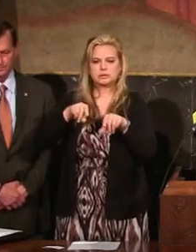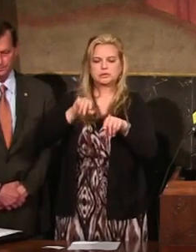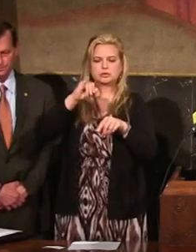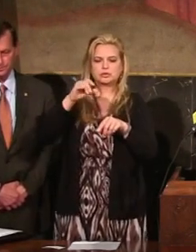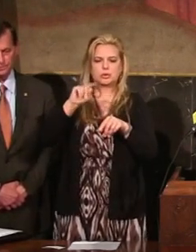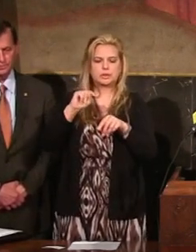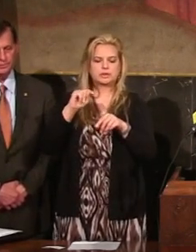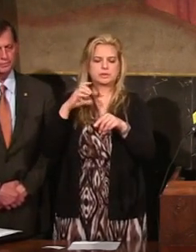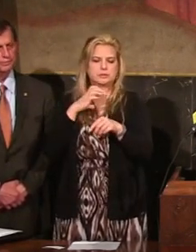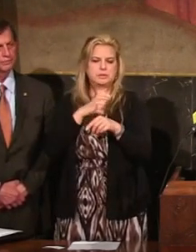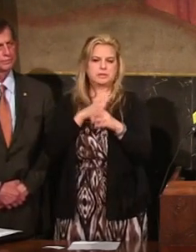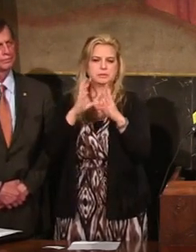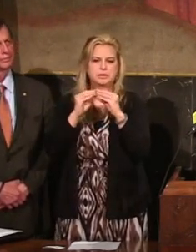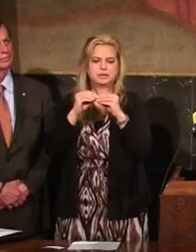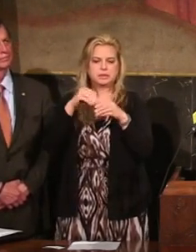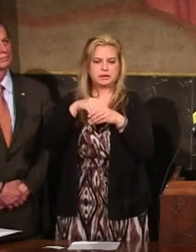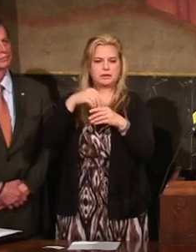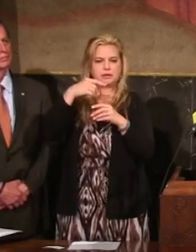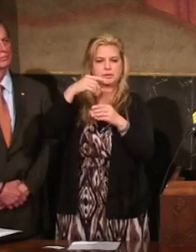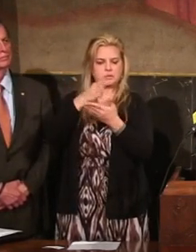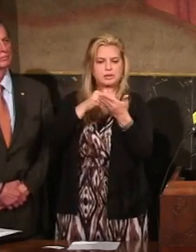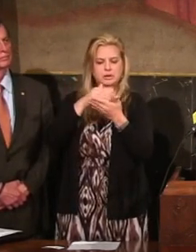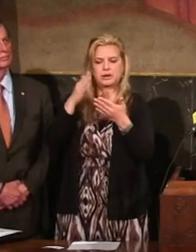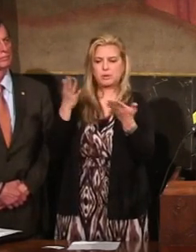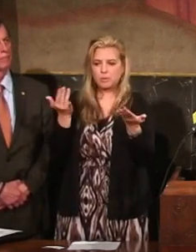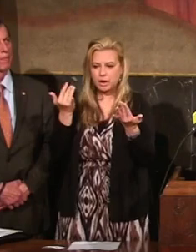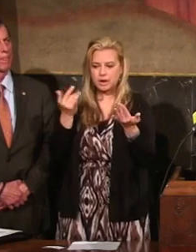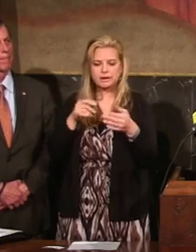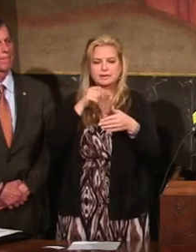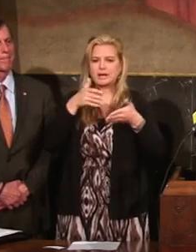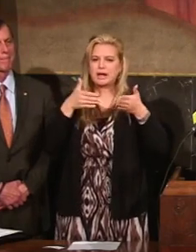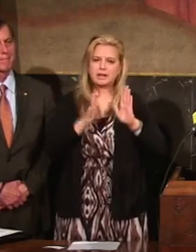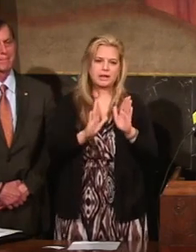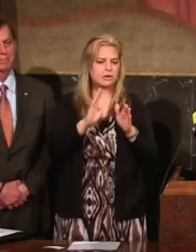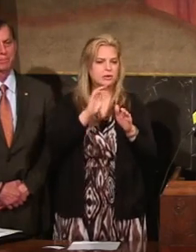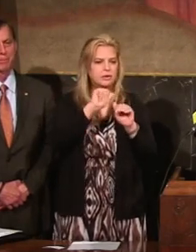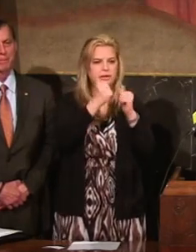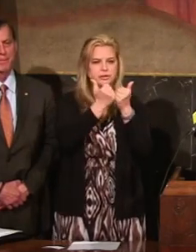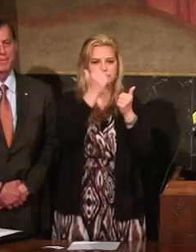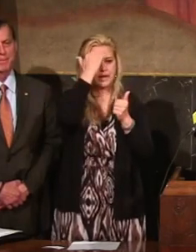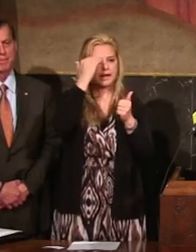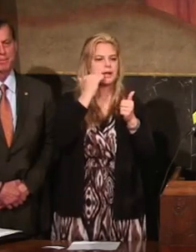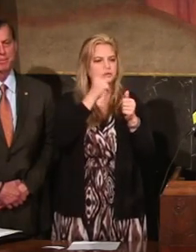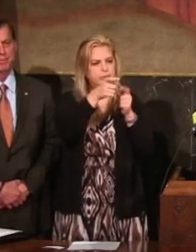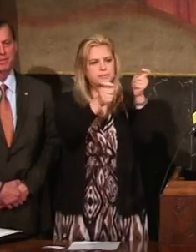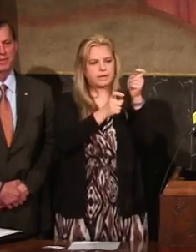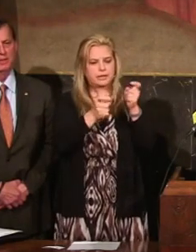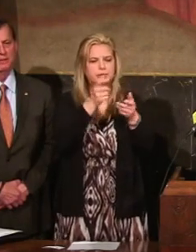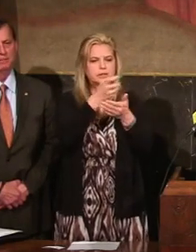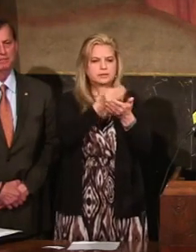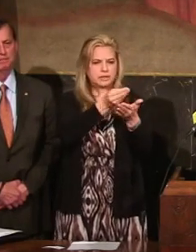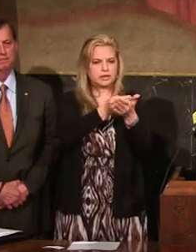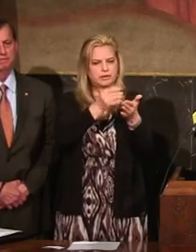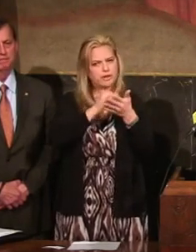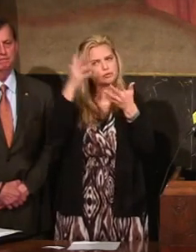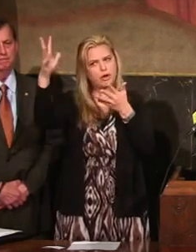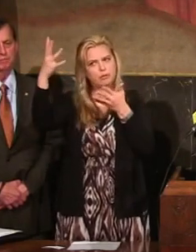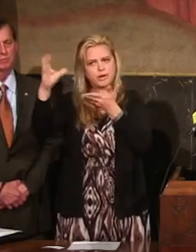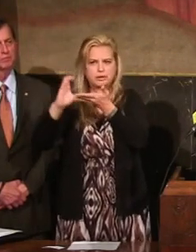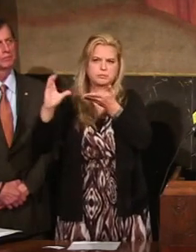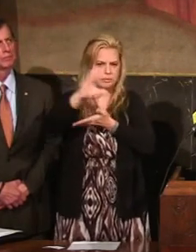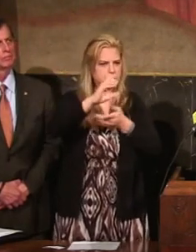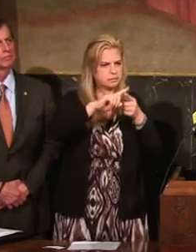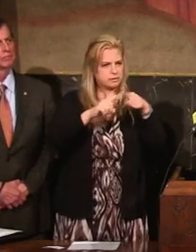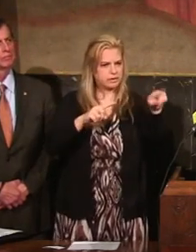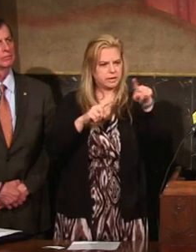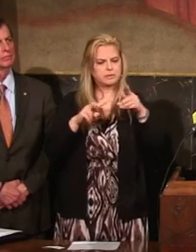on the Budget by not allowing the agency heads to manage the dollars that have already been appropriated by the legislature. In other words,